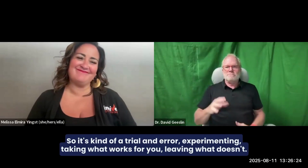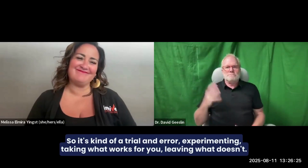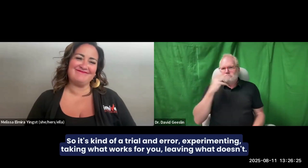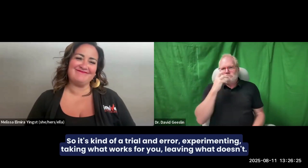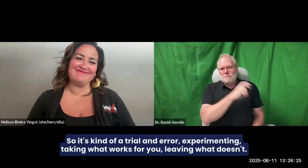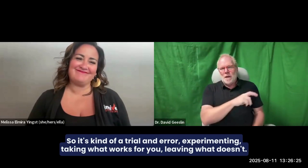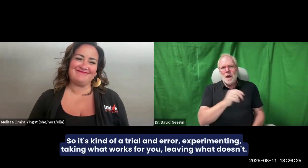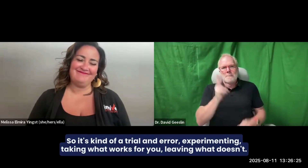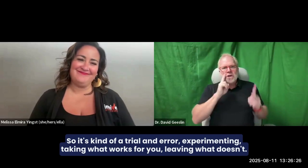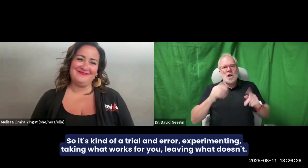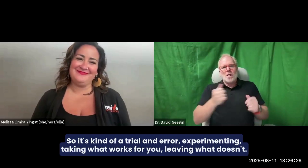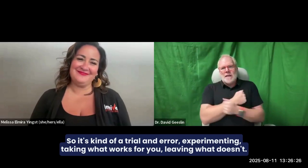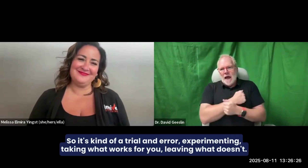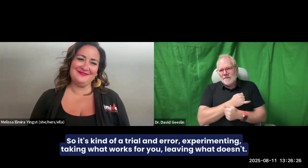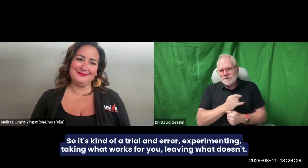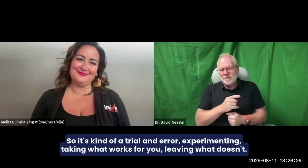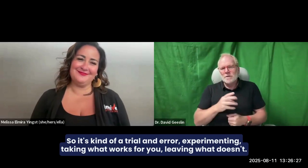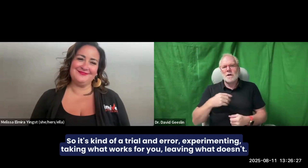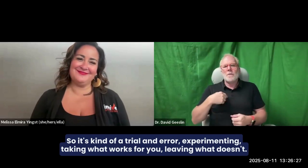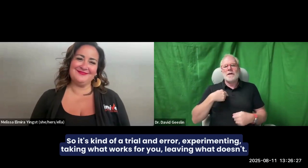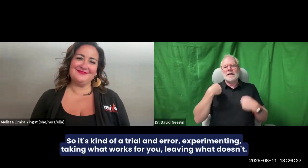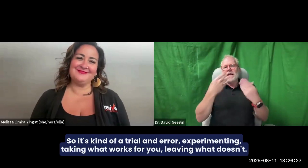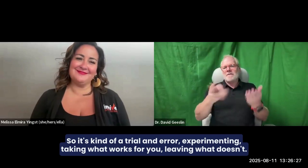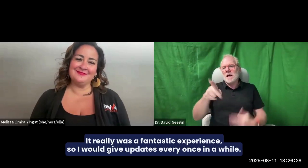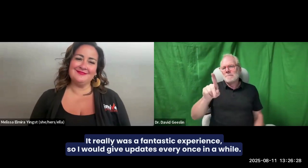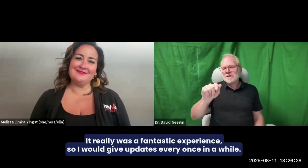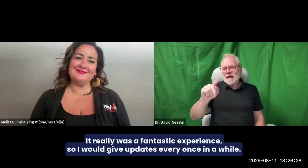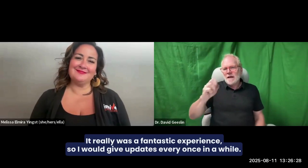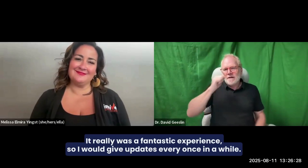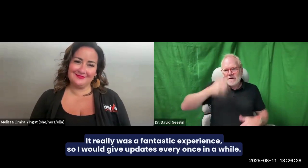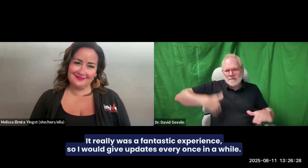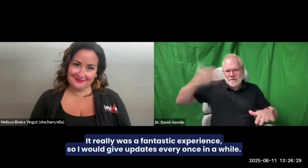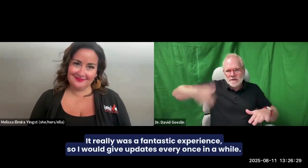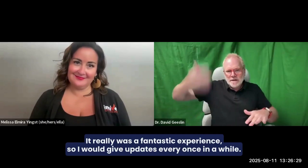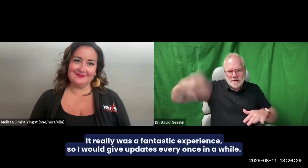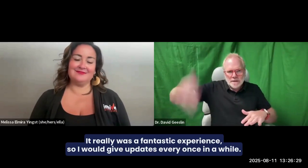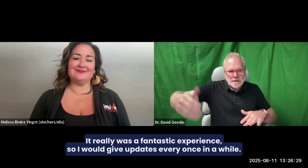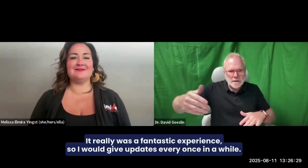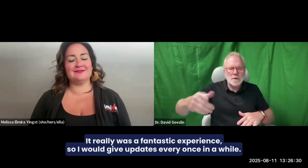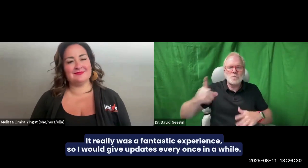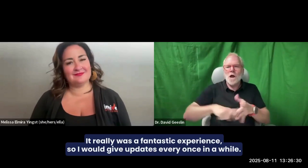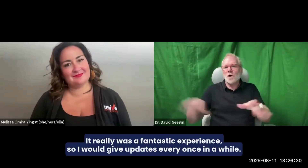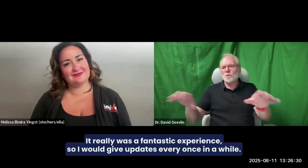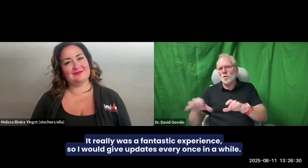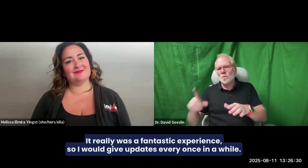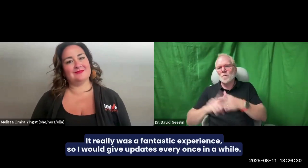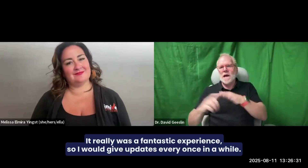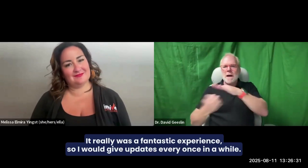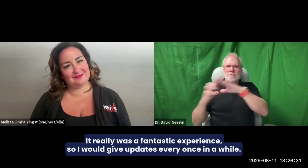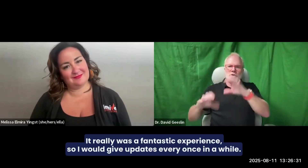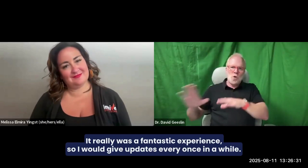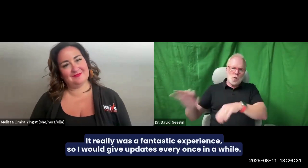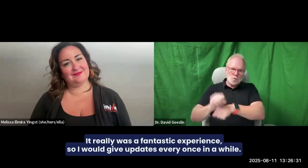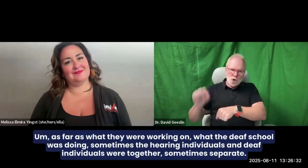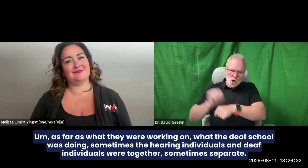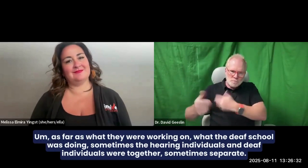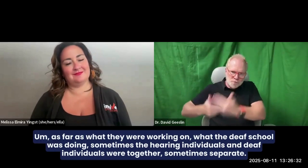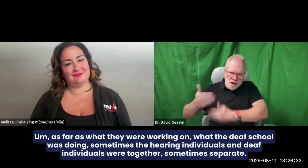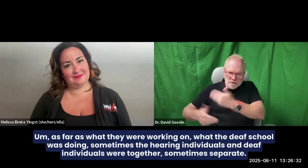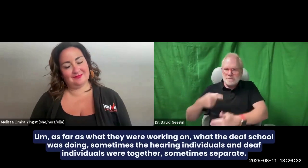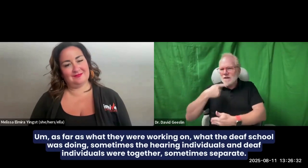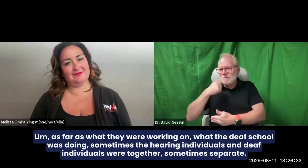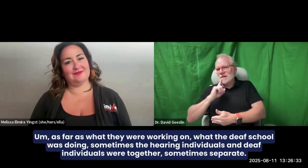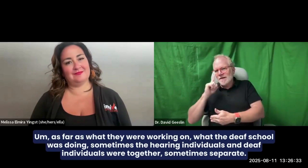for you, leaving what doesn't. It really was a fantastic experience. So I would give updates every once in a